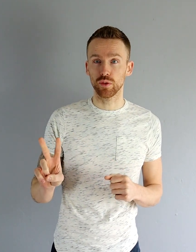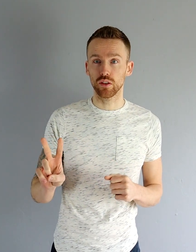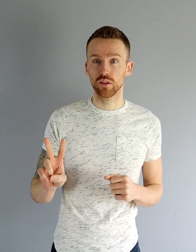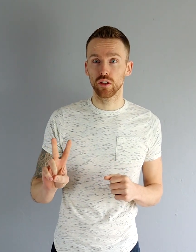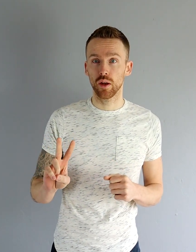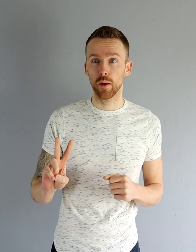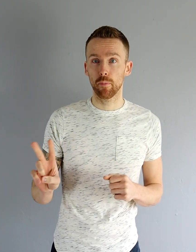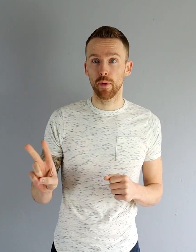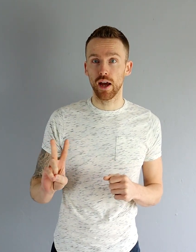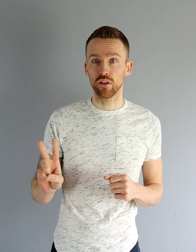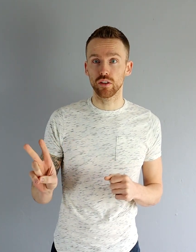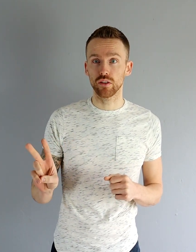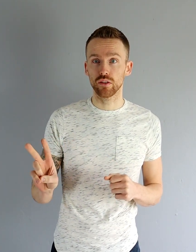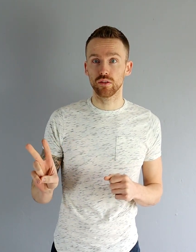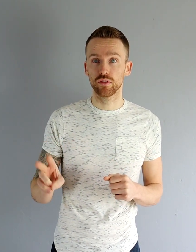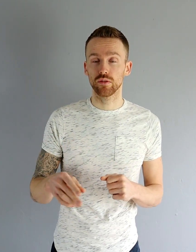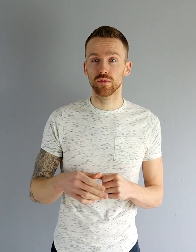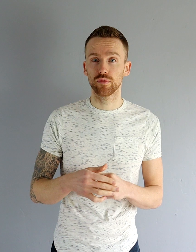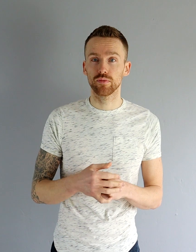movements. Parents.